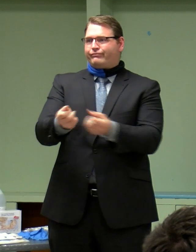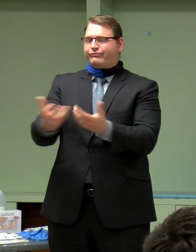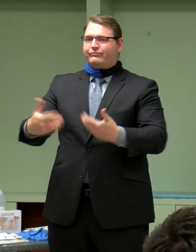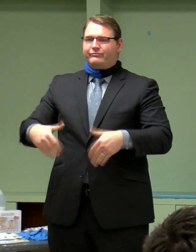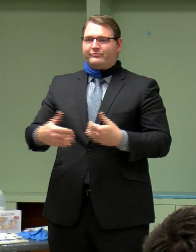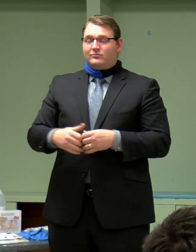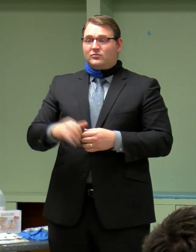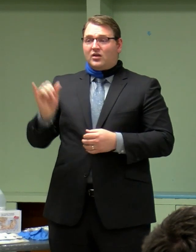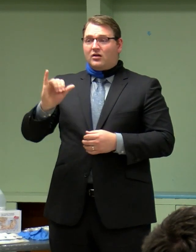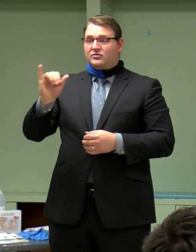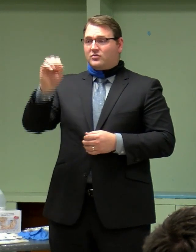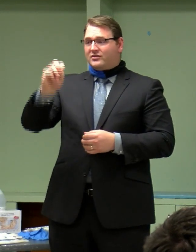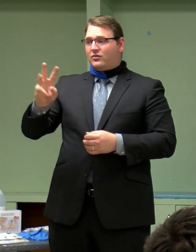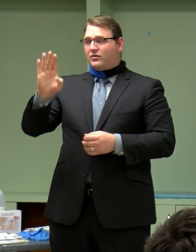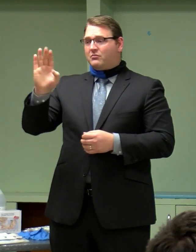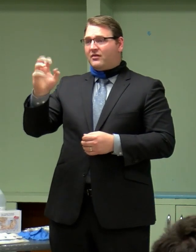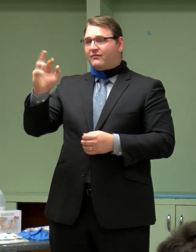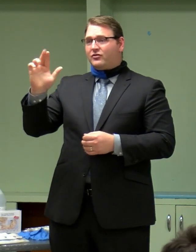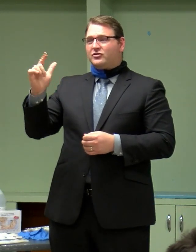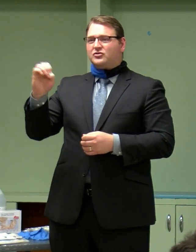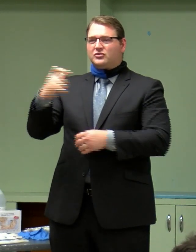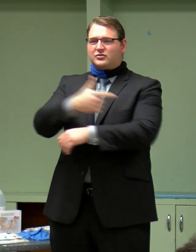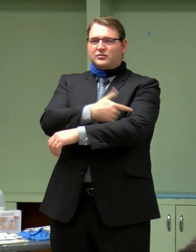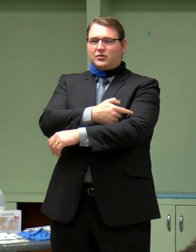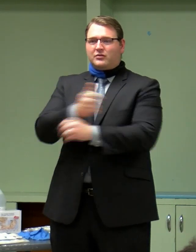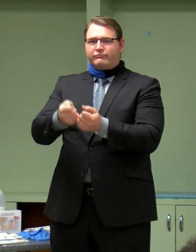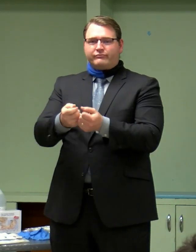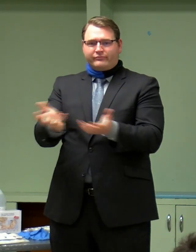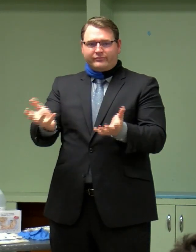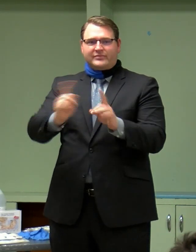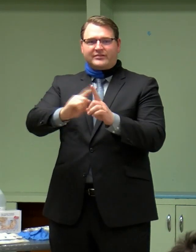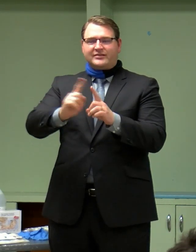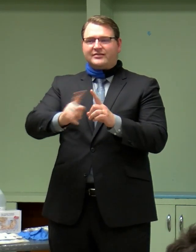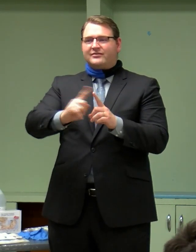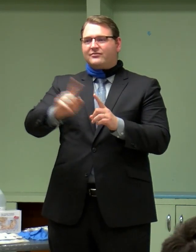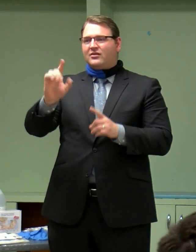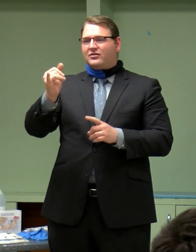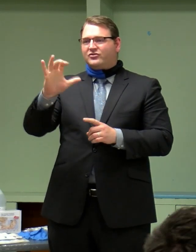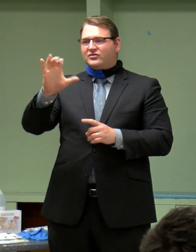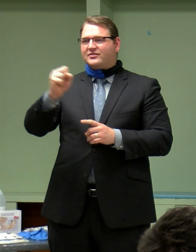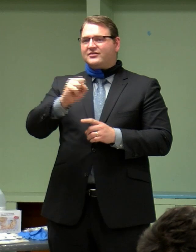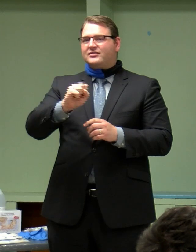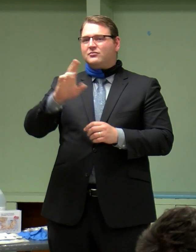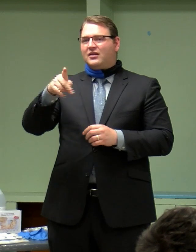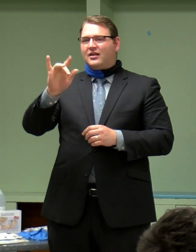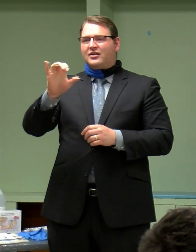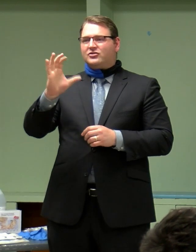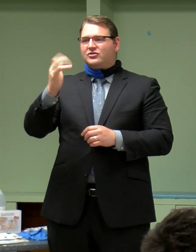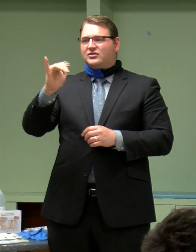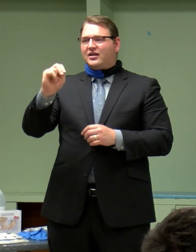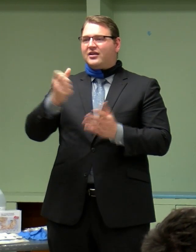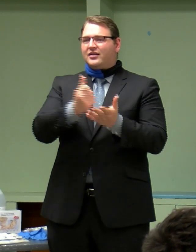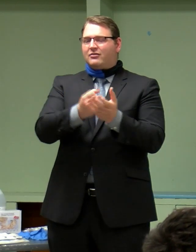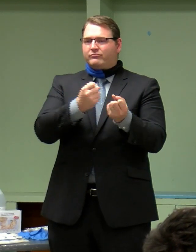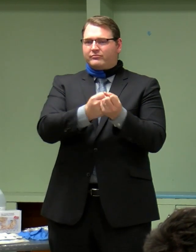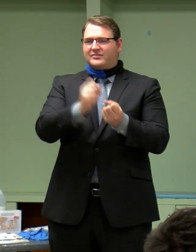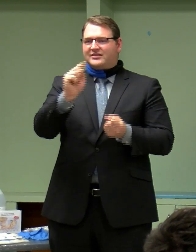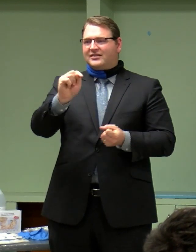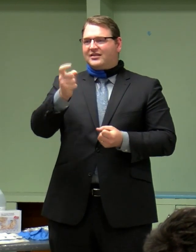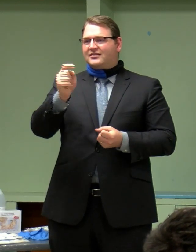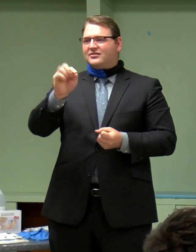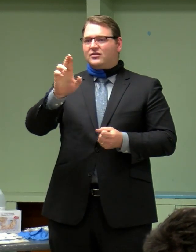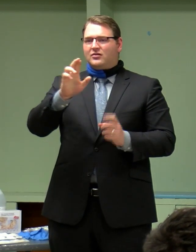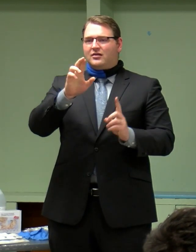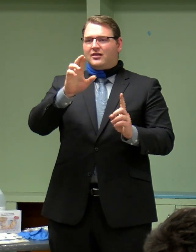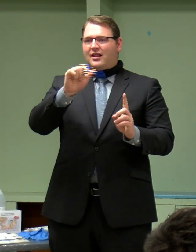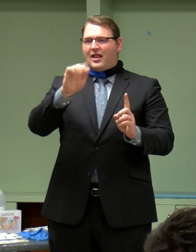Beverages provided much-needed logistics and supply chain support to help nonprofit TXRX Labs, who are producing